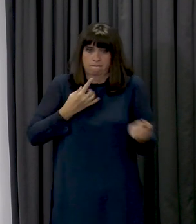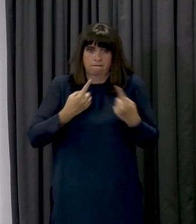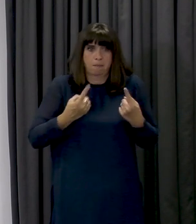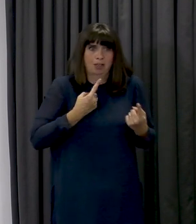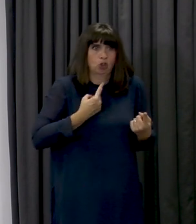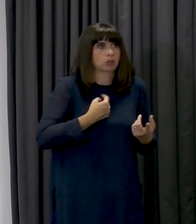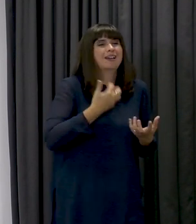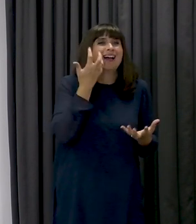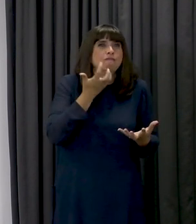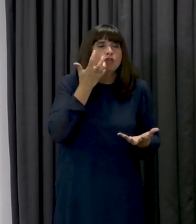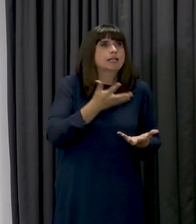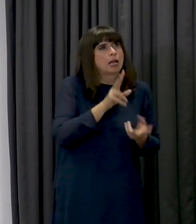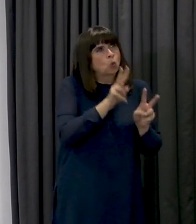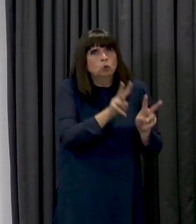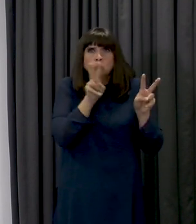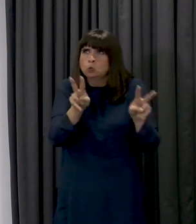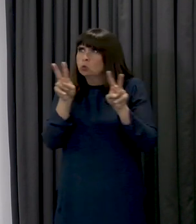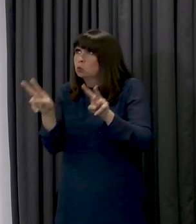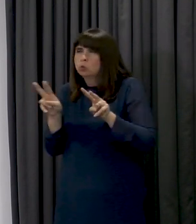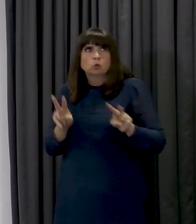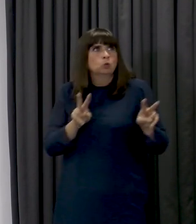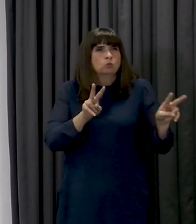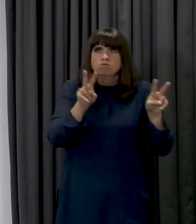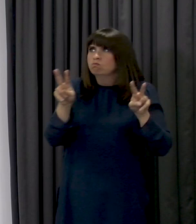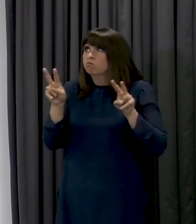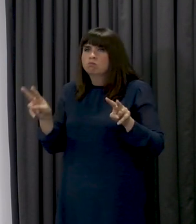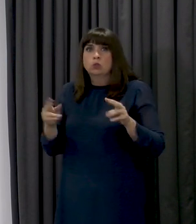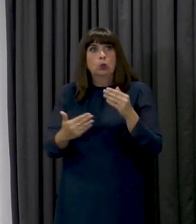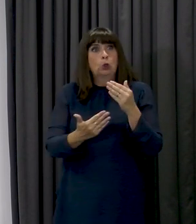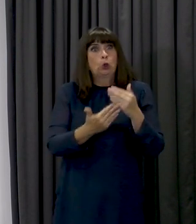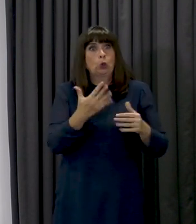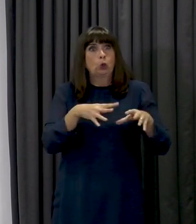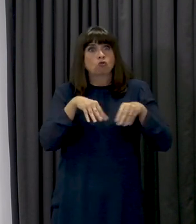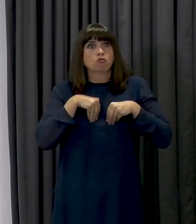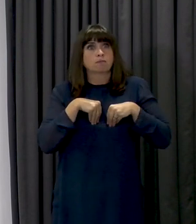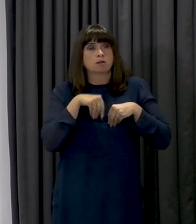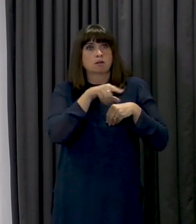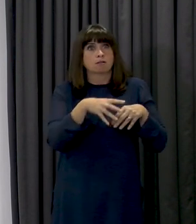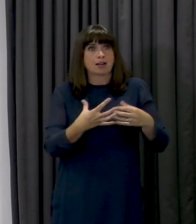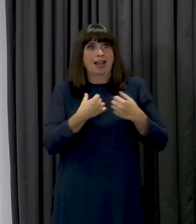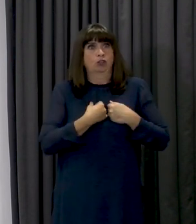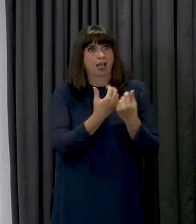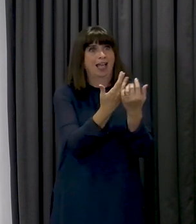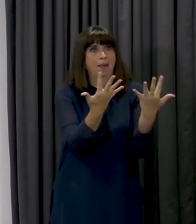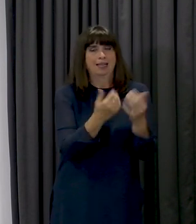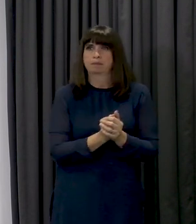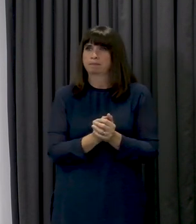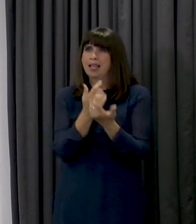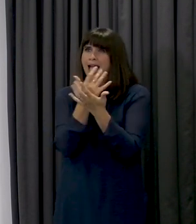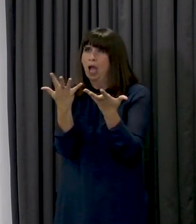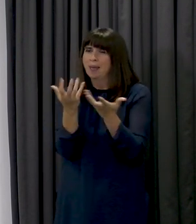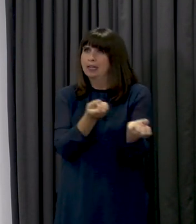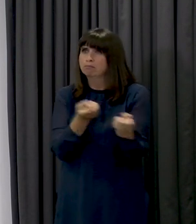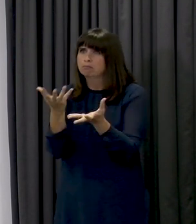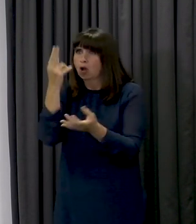every single day, we watch things like the number of new cases, the number of hospital admissions, the number